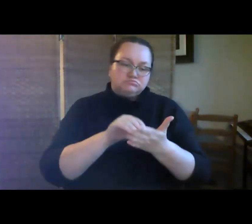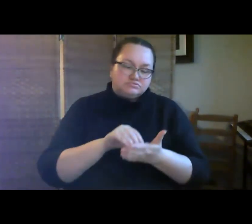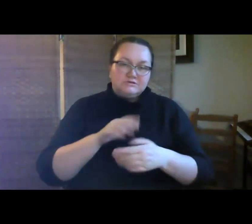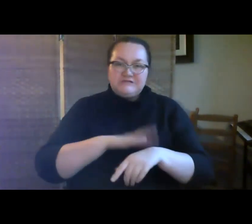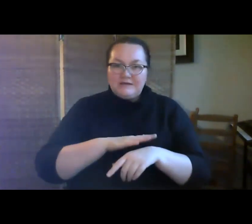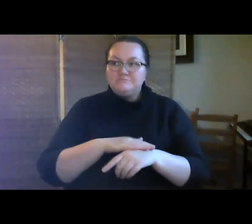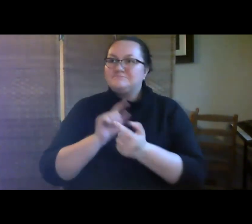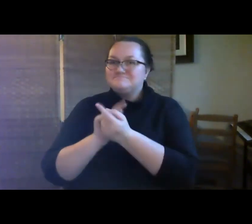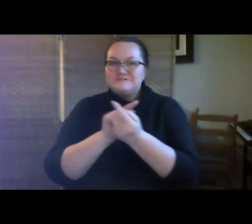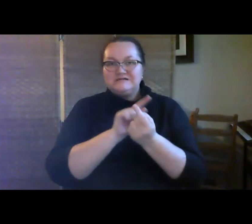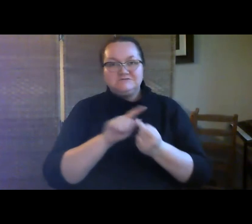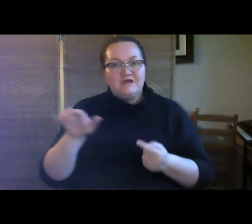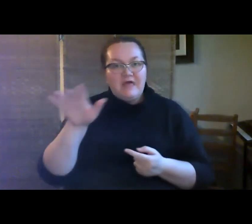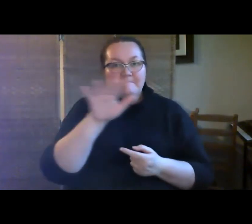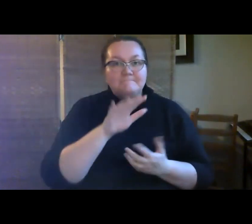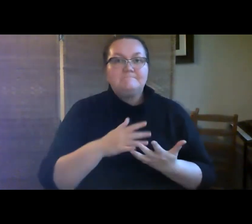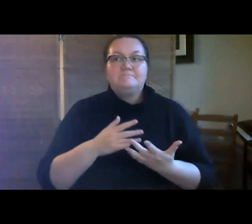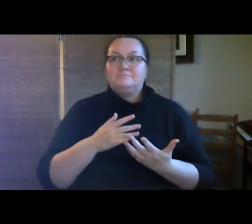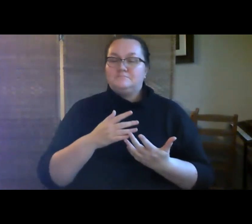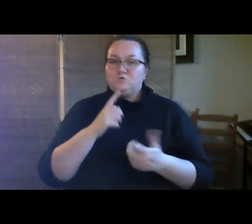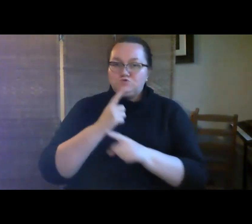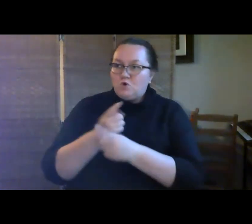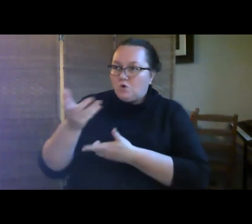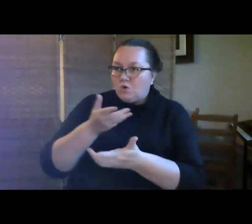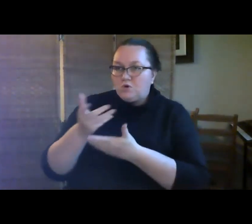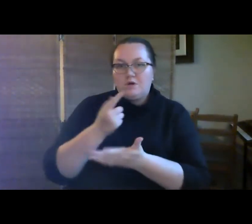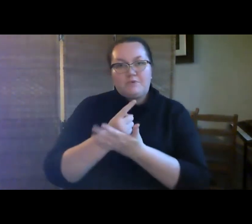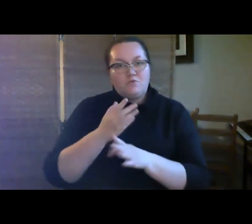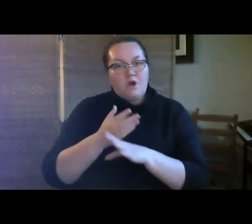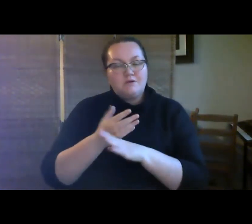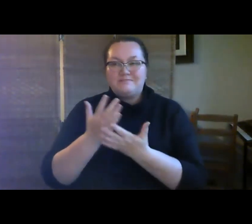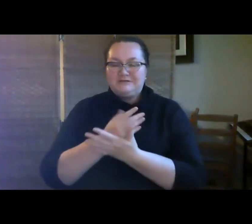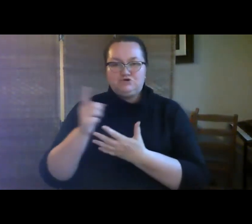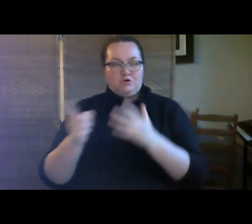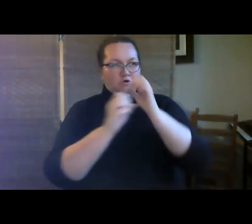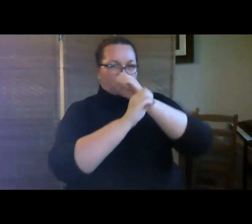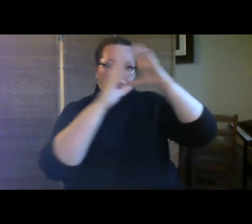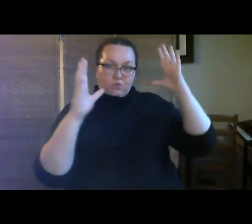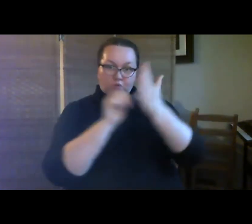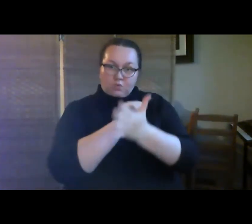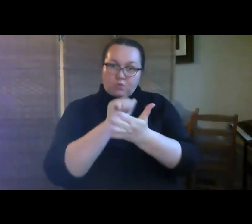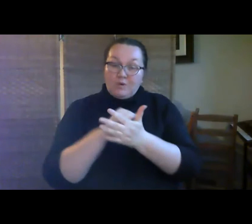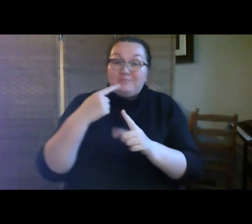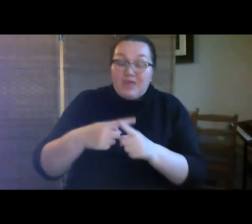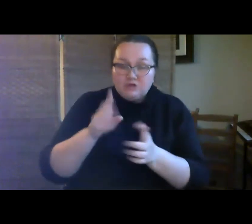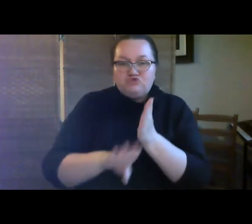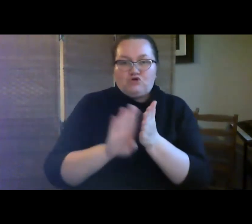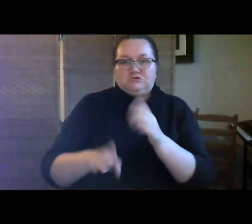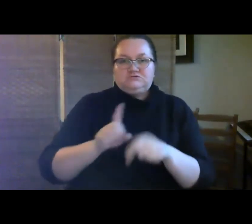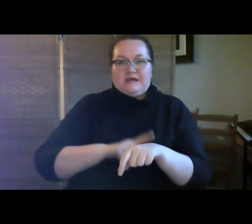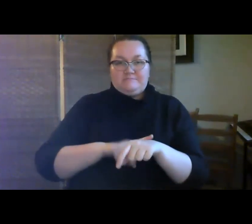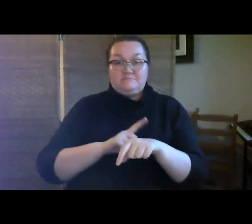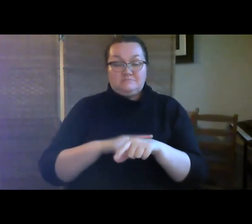work, your expectations, their questions, and then rehearse with them. You may have to compromise on